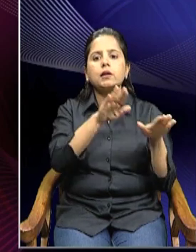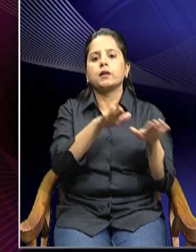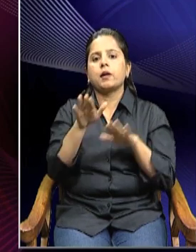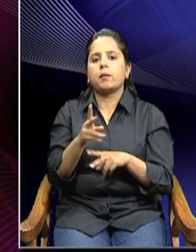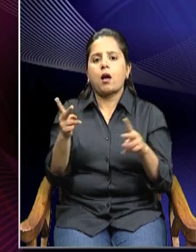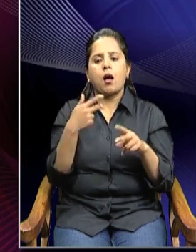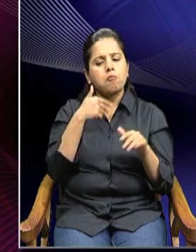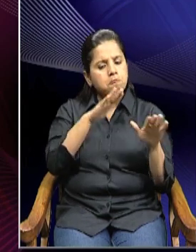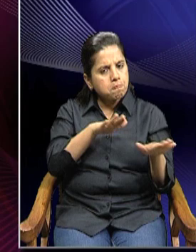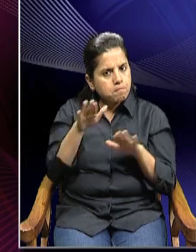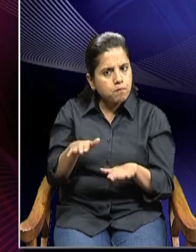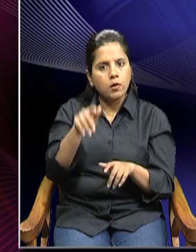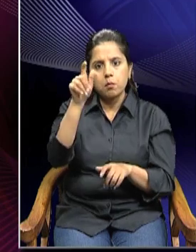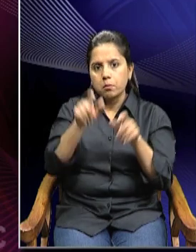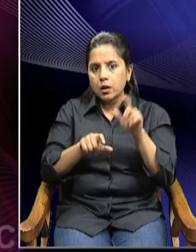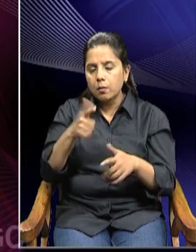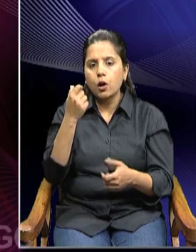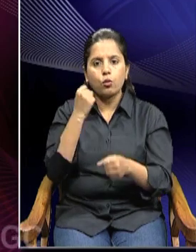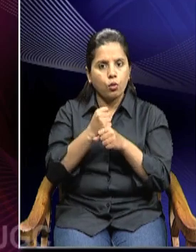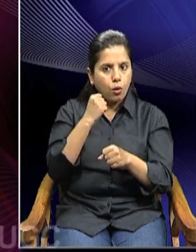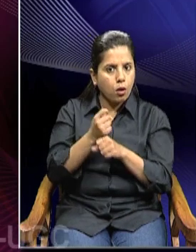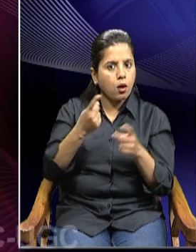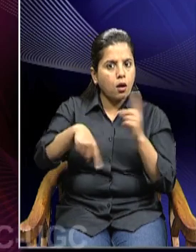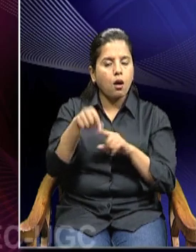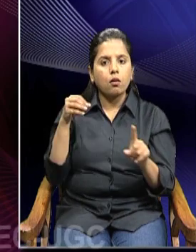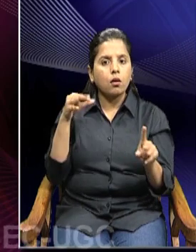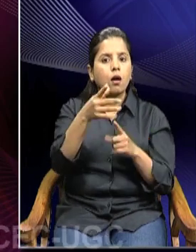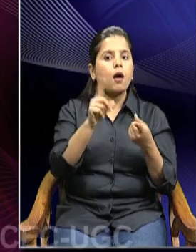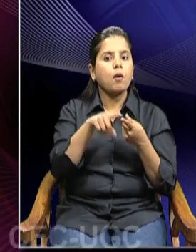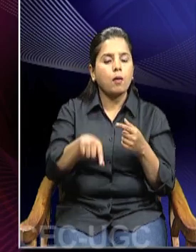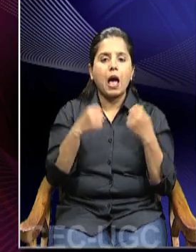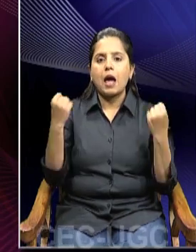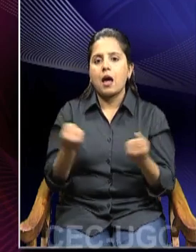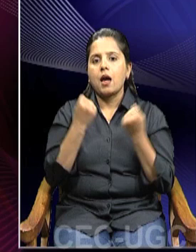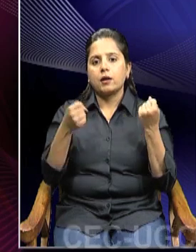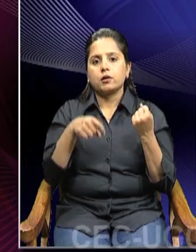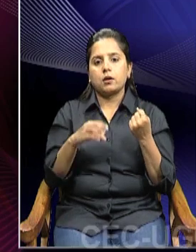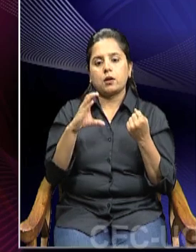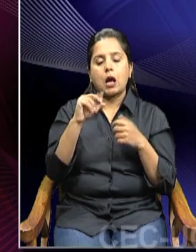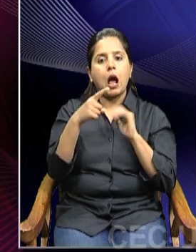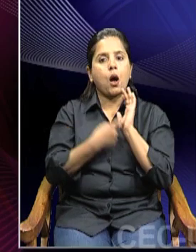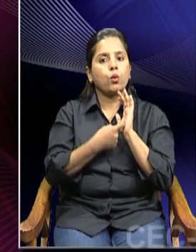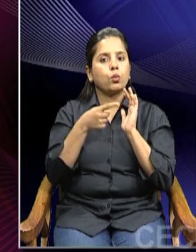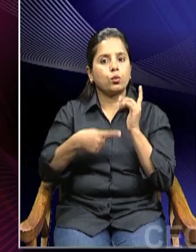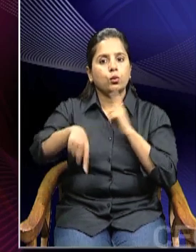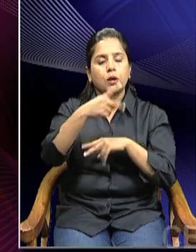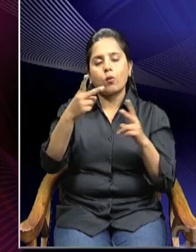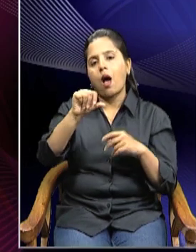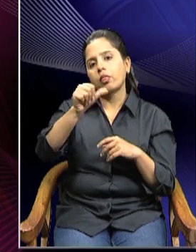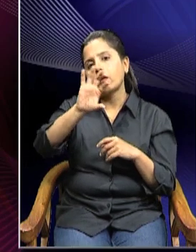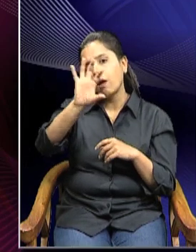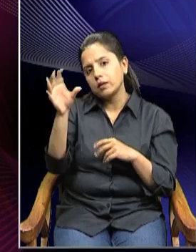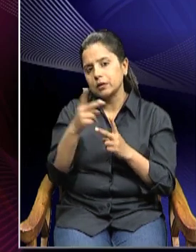It believes that peoples and governments are affected by actions of their counterparts in other